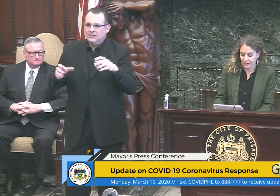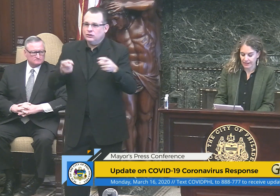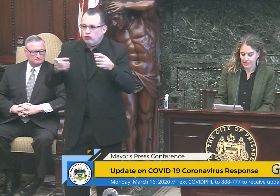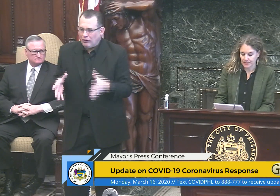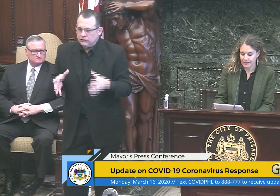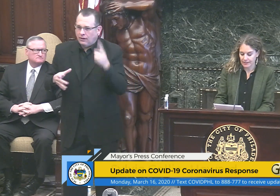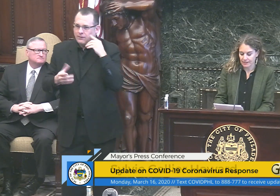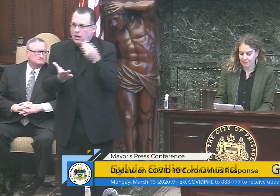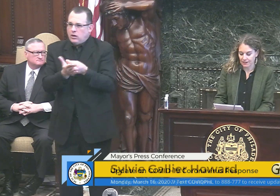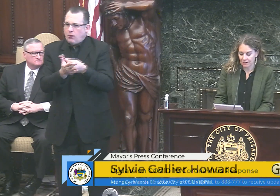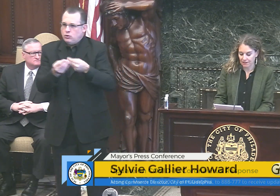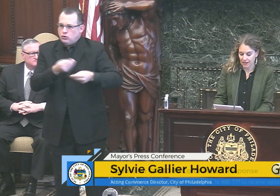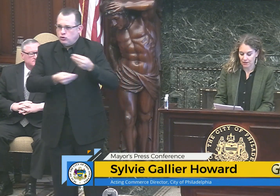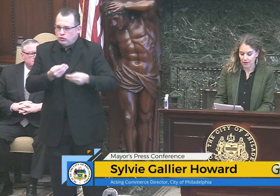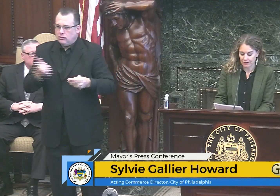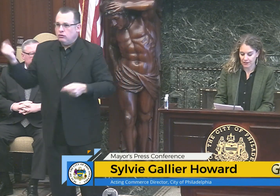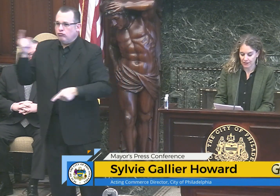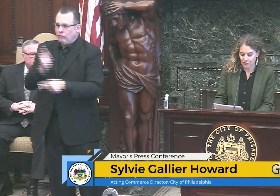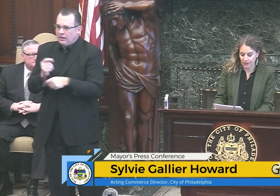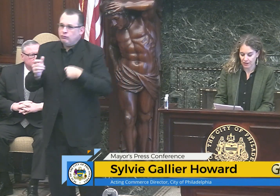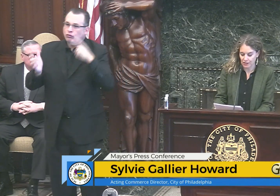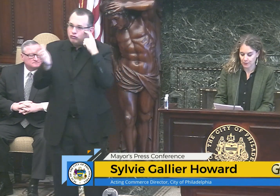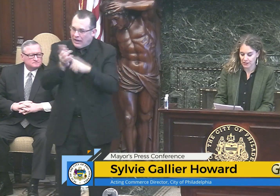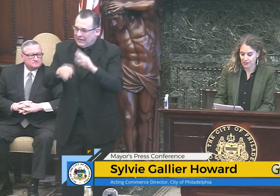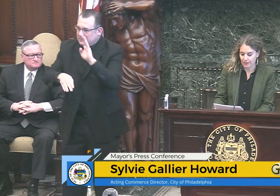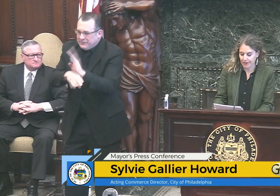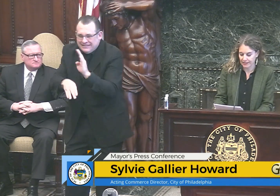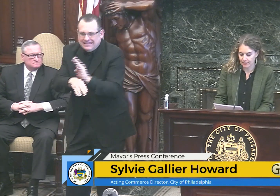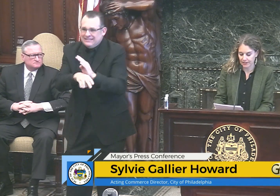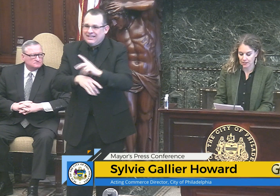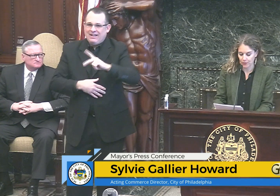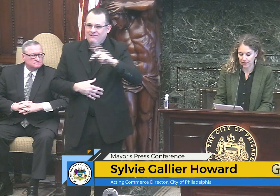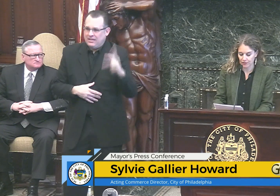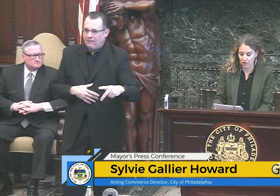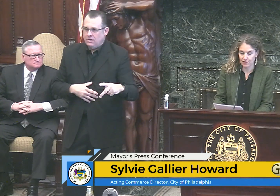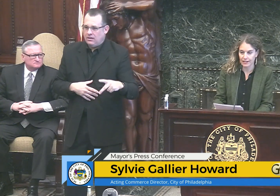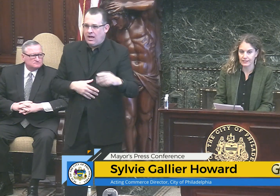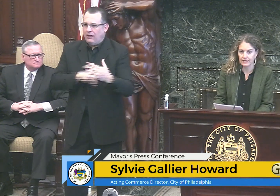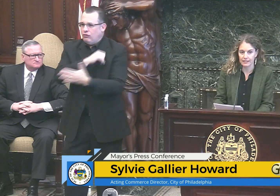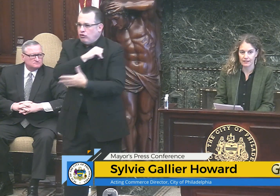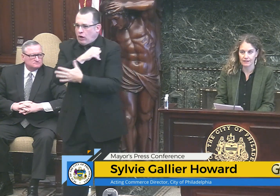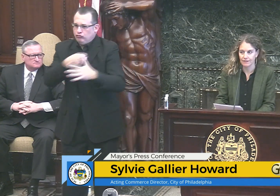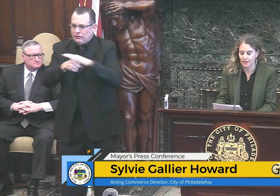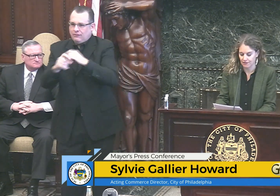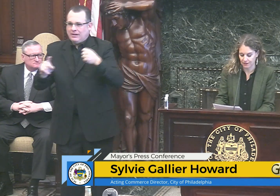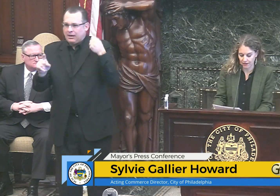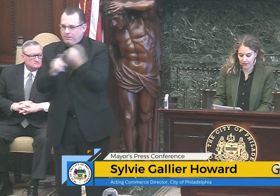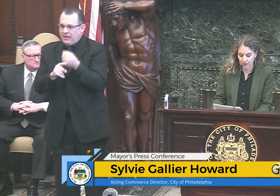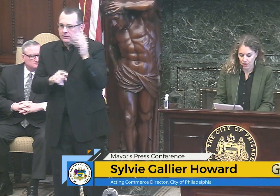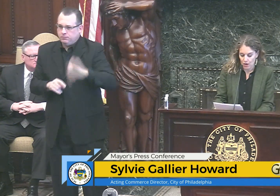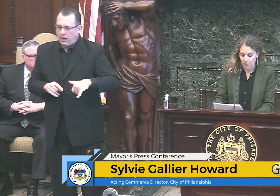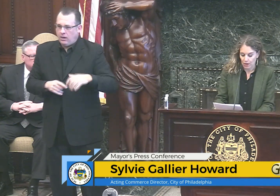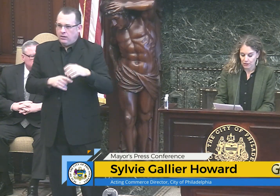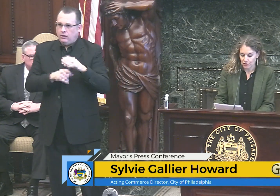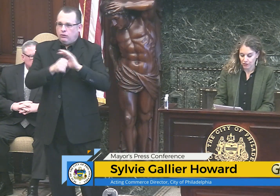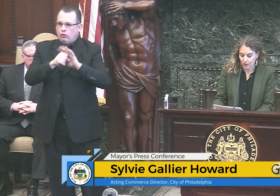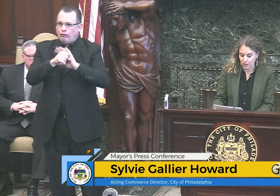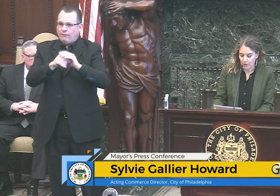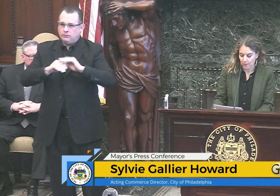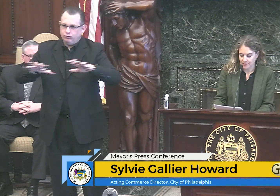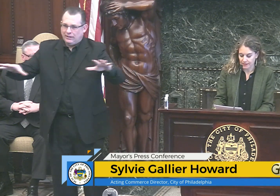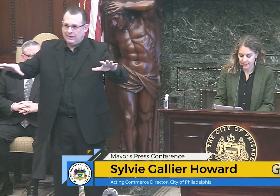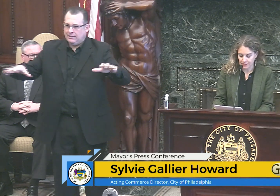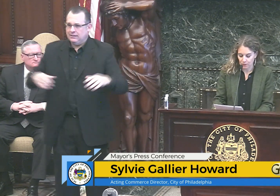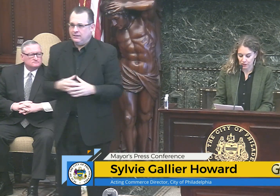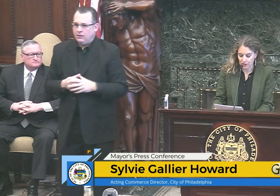we recognize businesses in Philadelphia and around the country are especially impacted by the spread of COVID-19 in Philadelphia. We also know that our